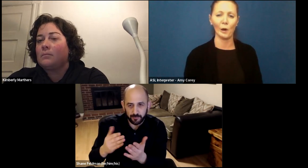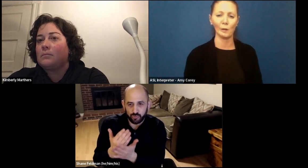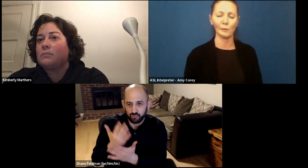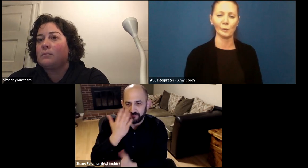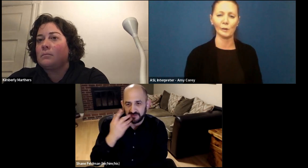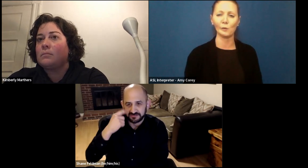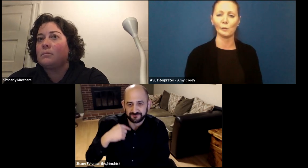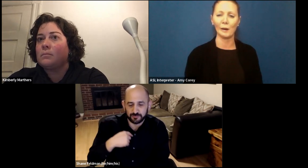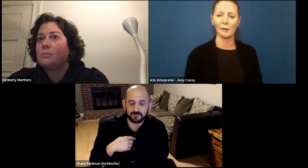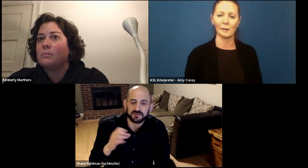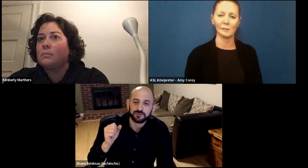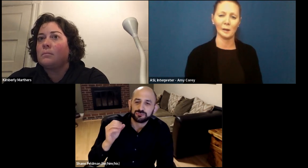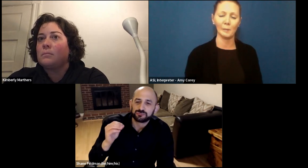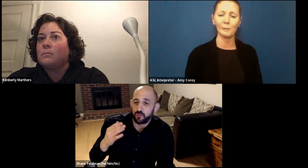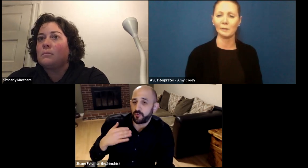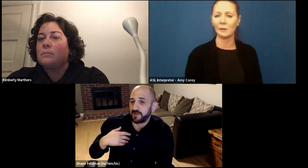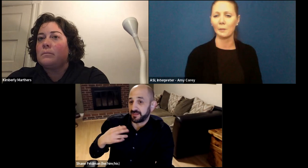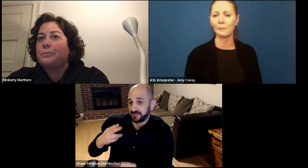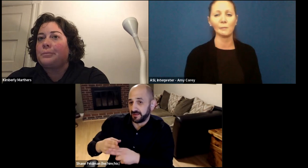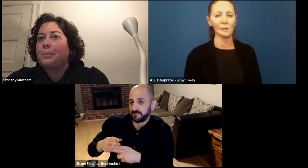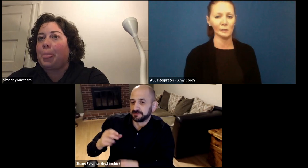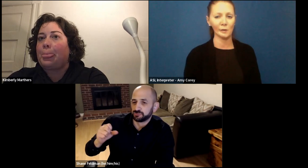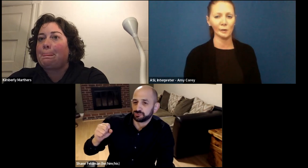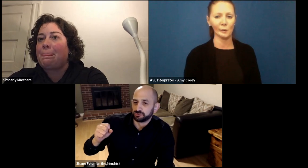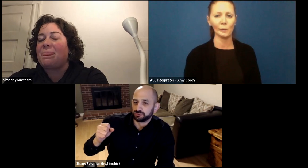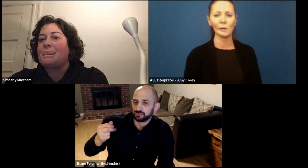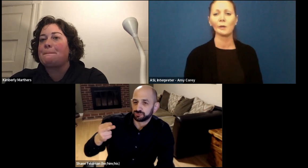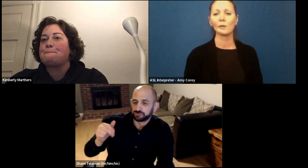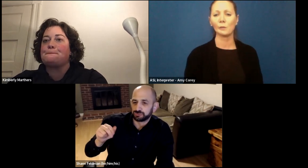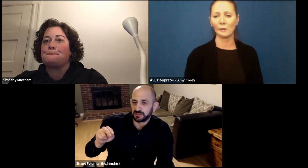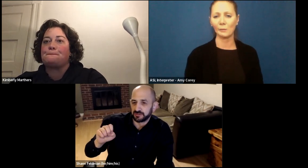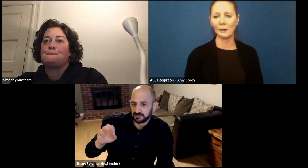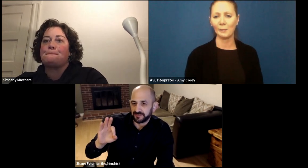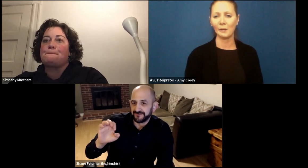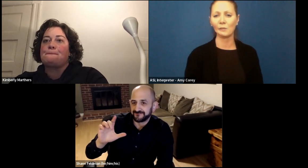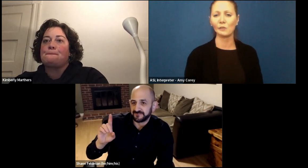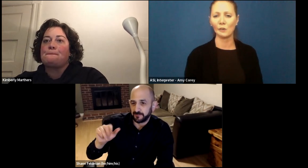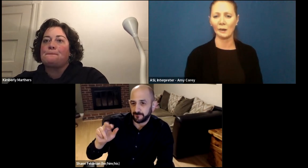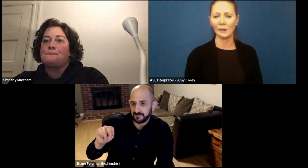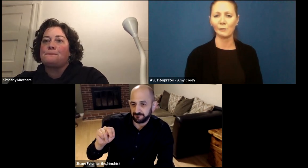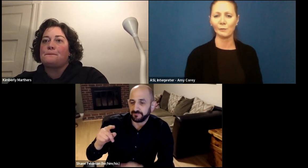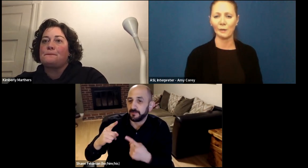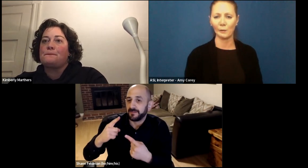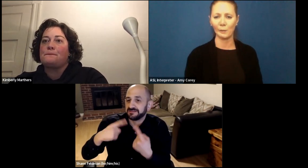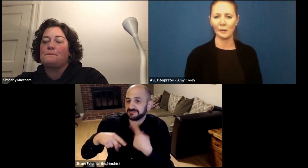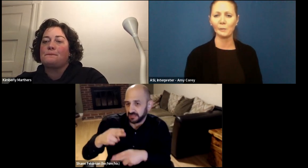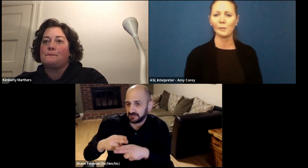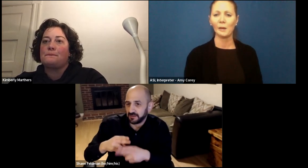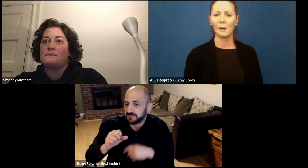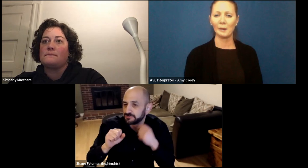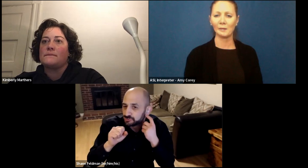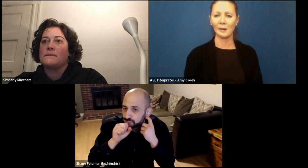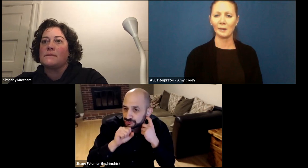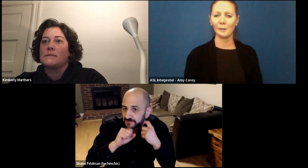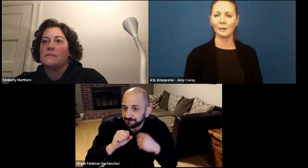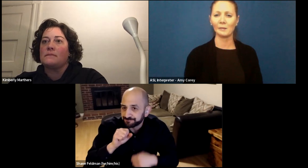remember all of you. I do recognize some, but some faces are new. So yes, my name is Shane Feldman.